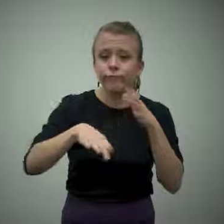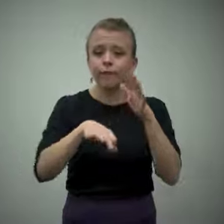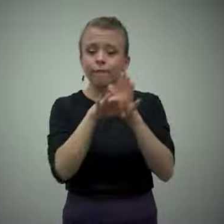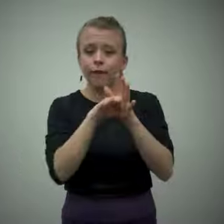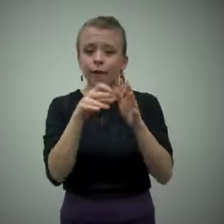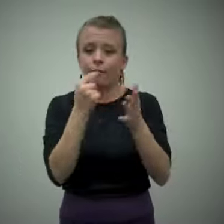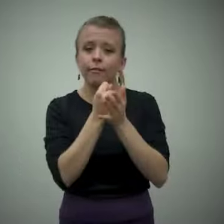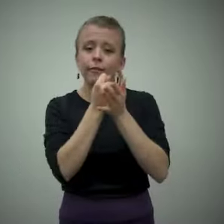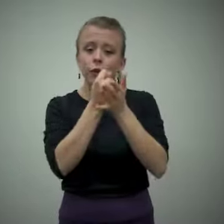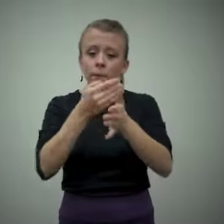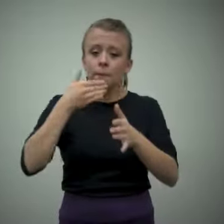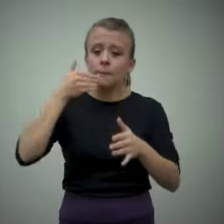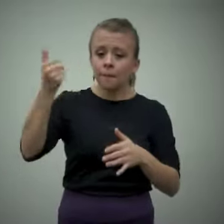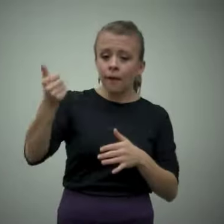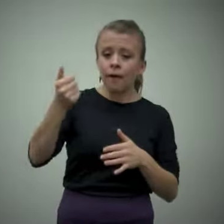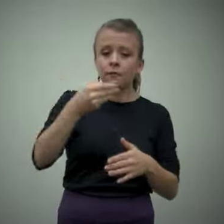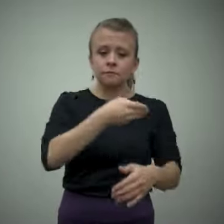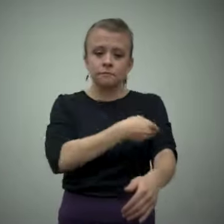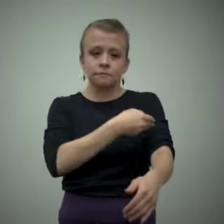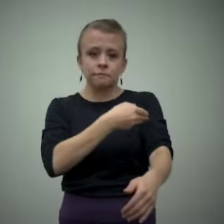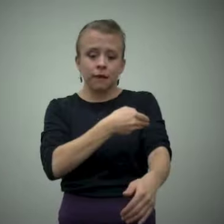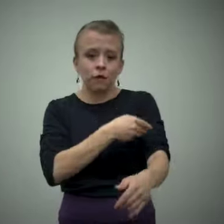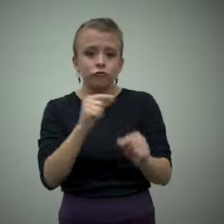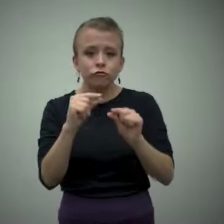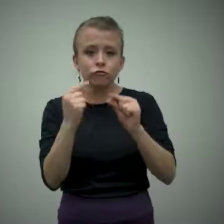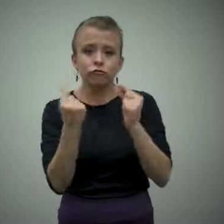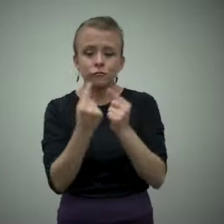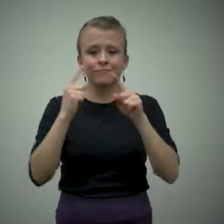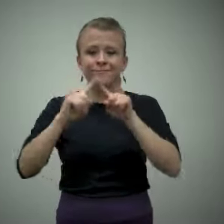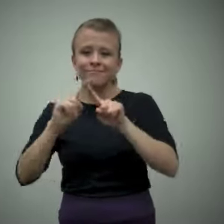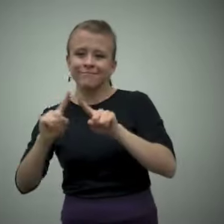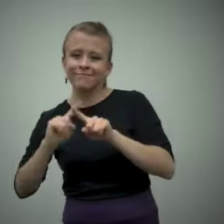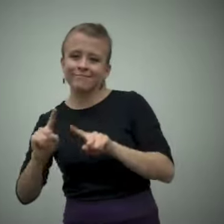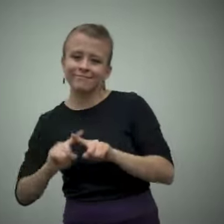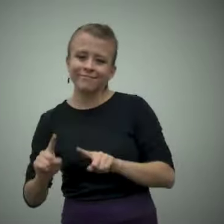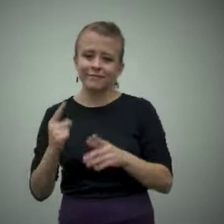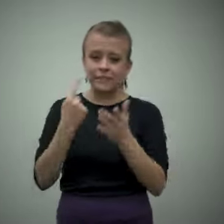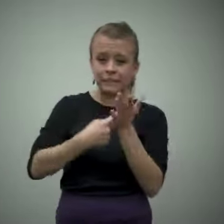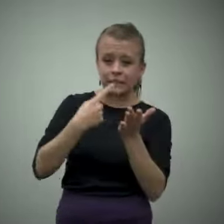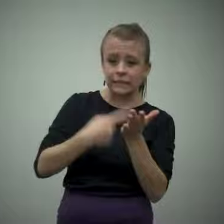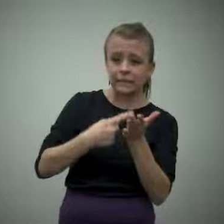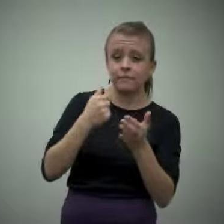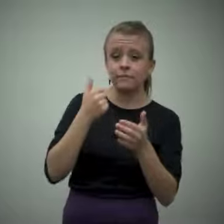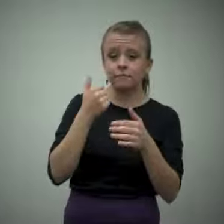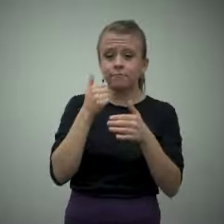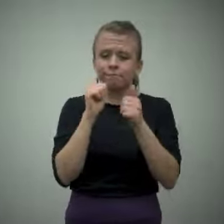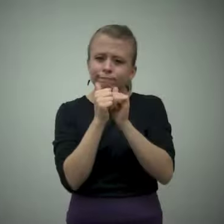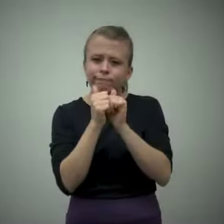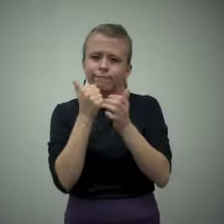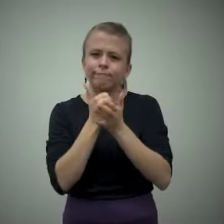devise habit breaking techniques so the body can rest and restore itself.